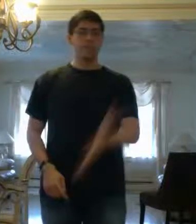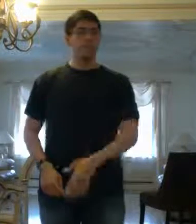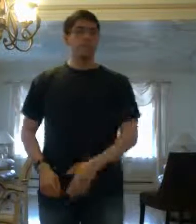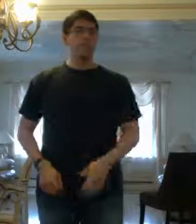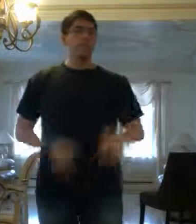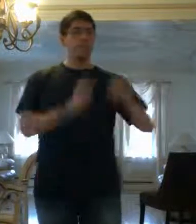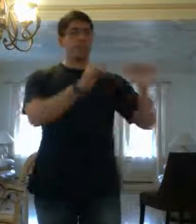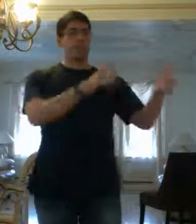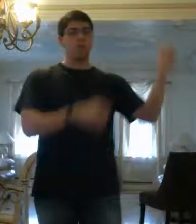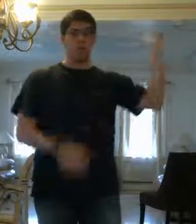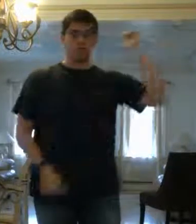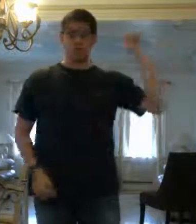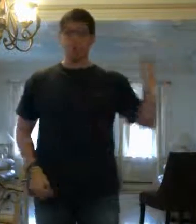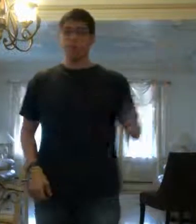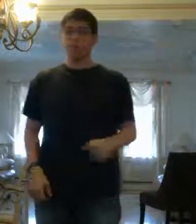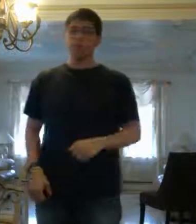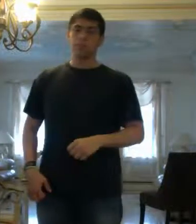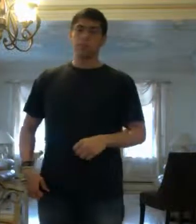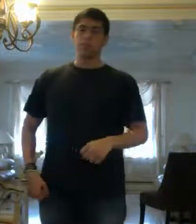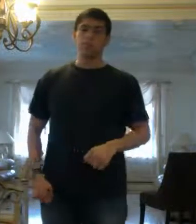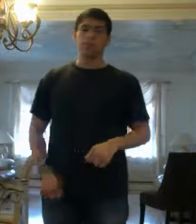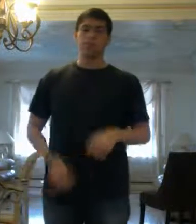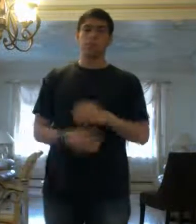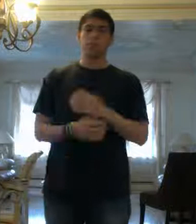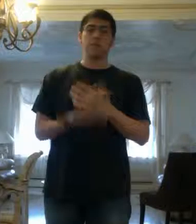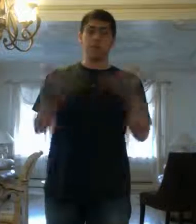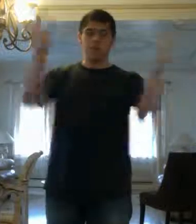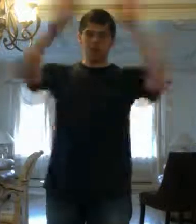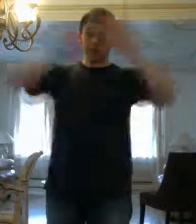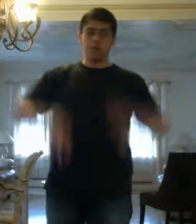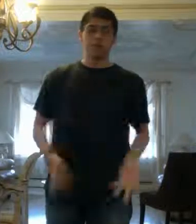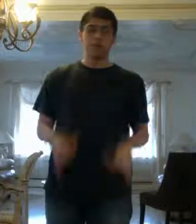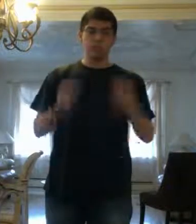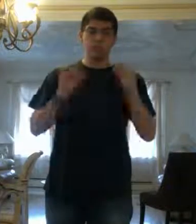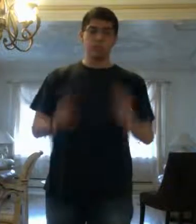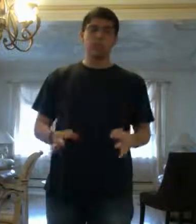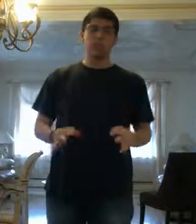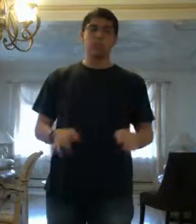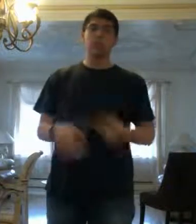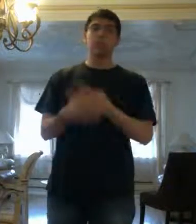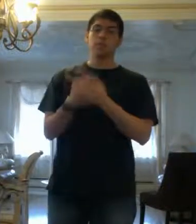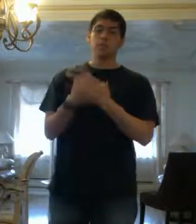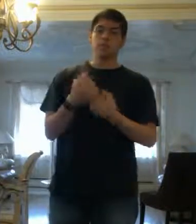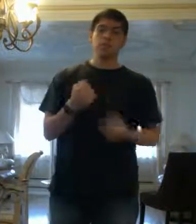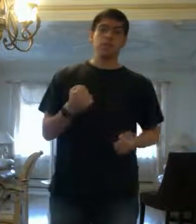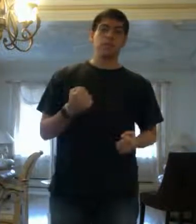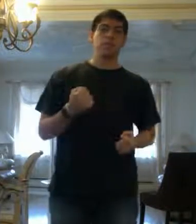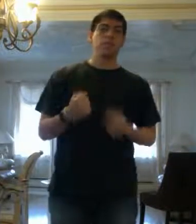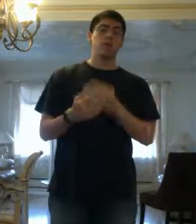never went back If heaven and hell decide That they both are